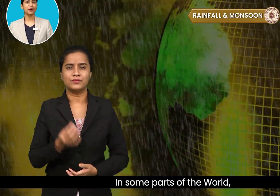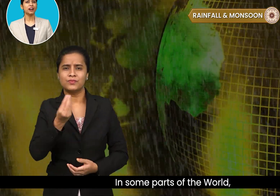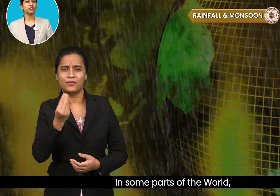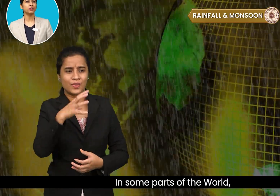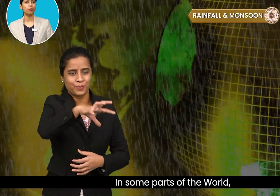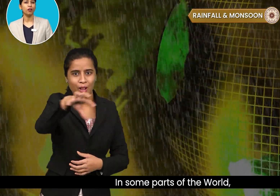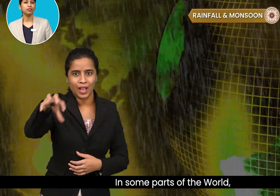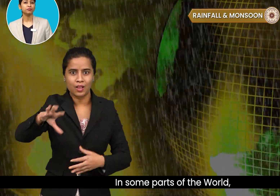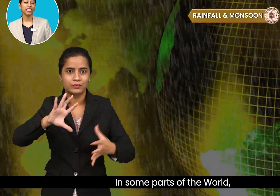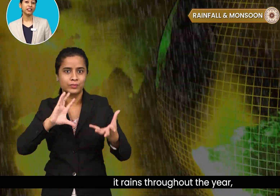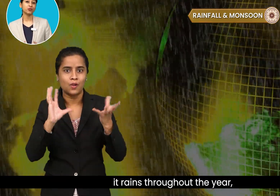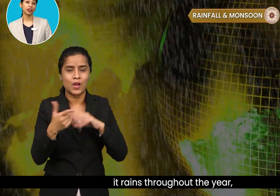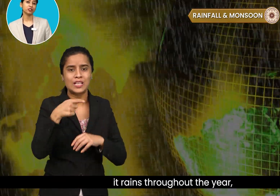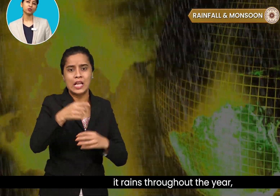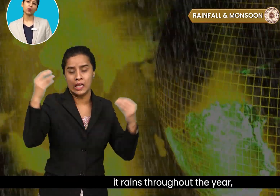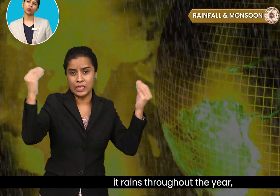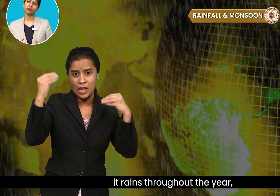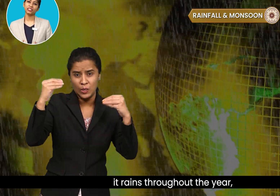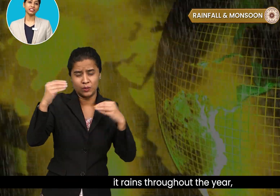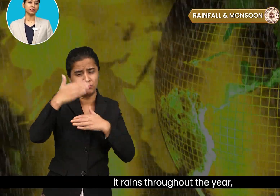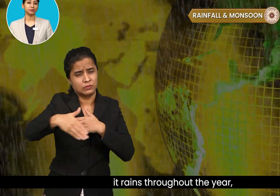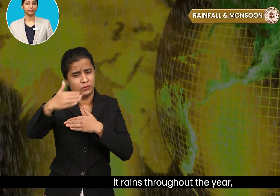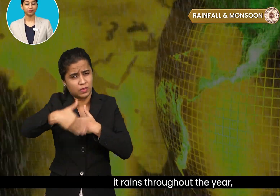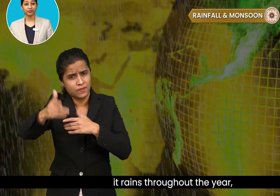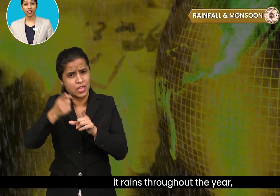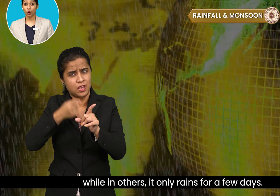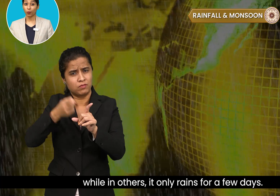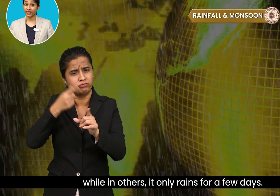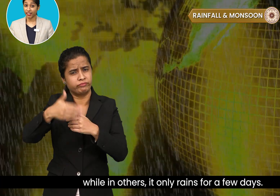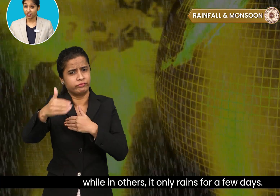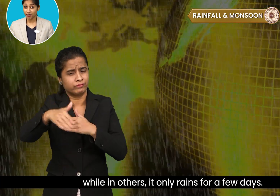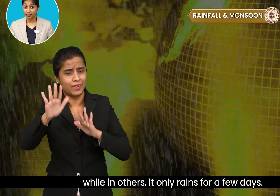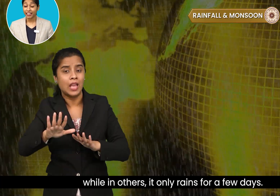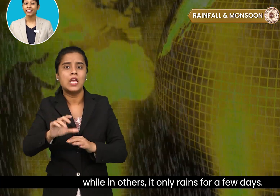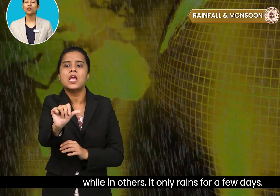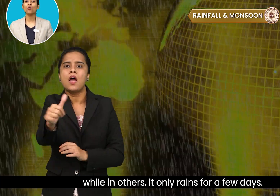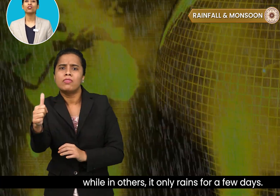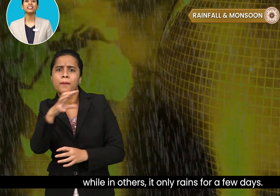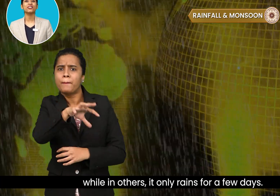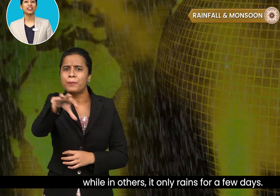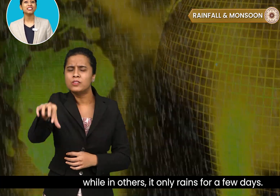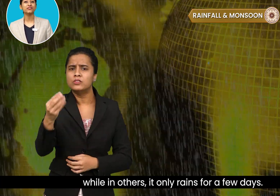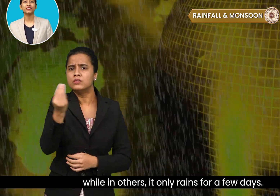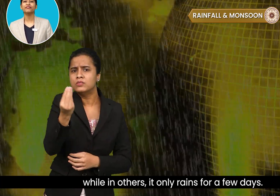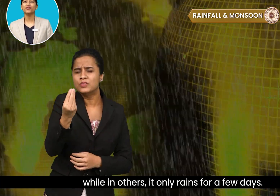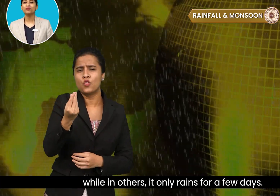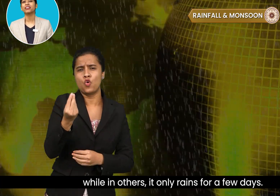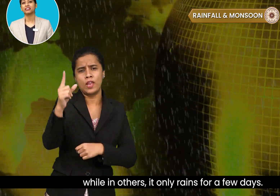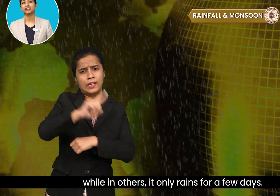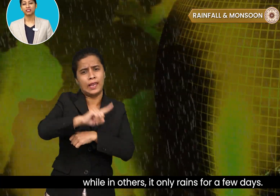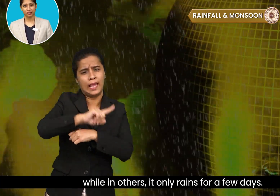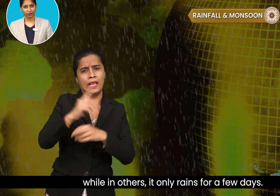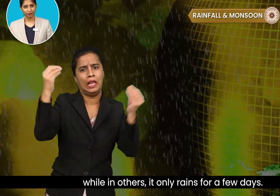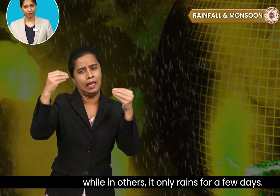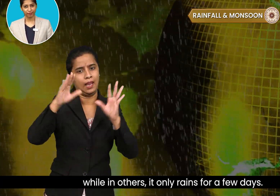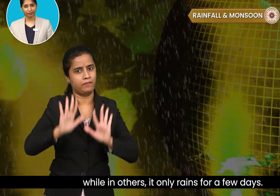In some parts of the world, it rains throughout the year, while in others, it only rains for a few